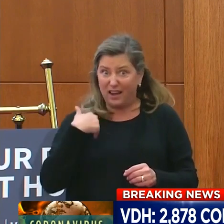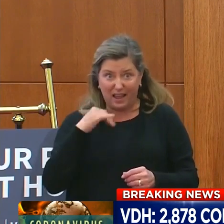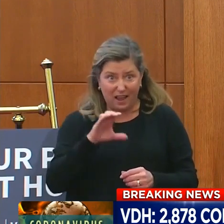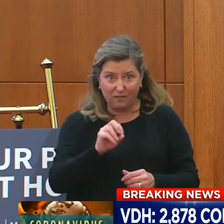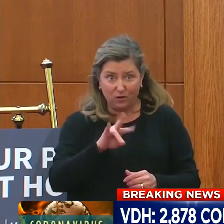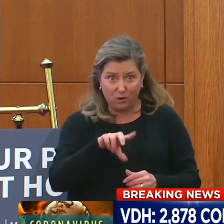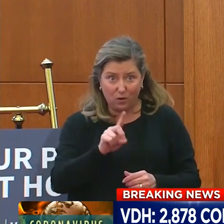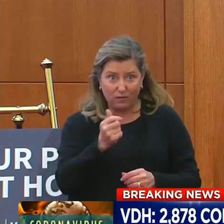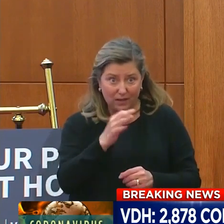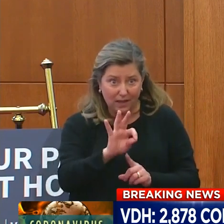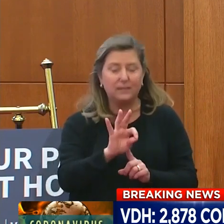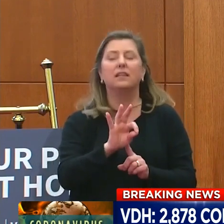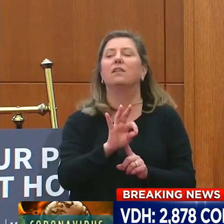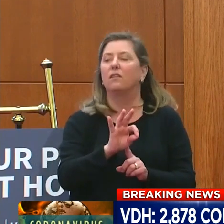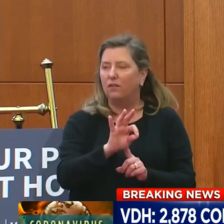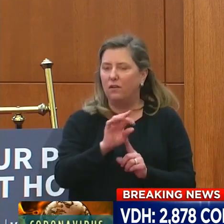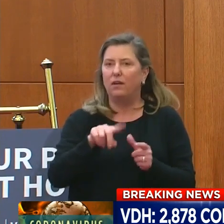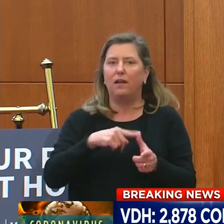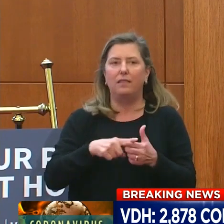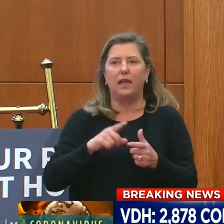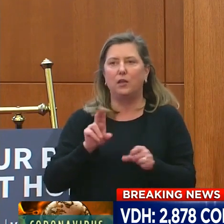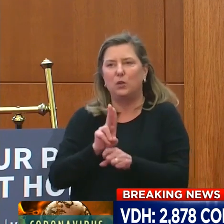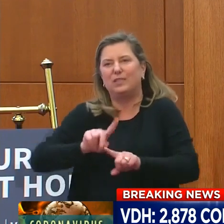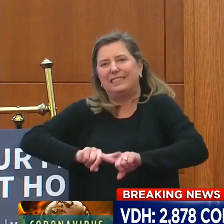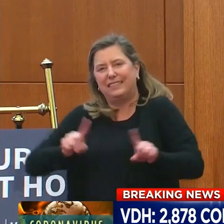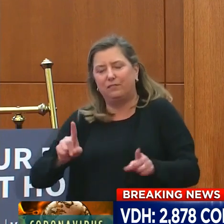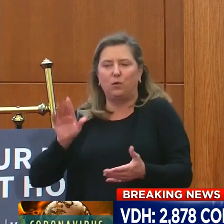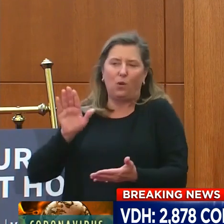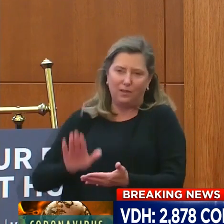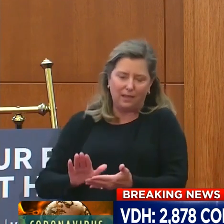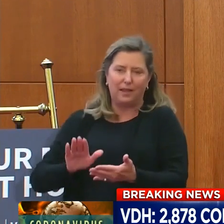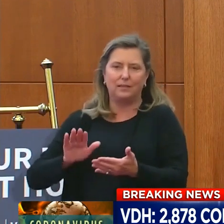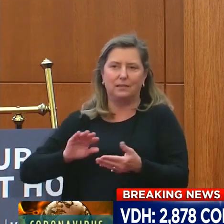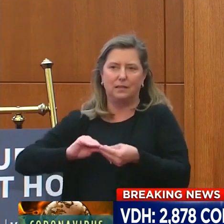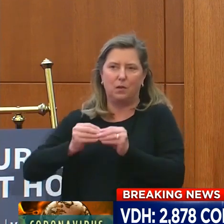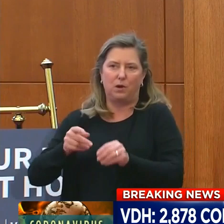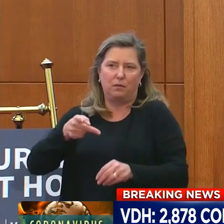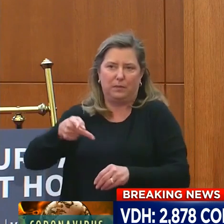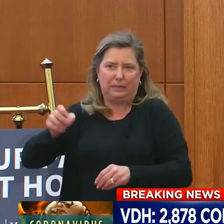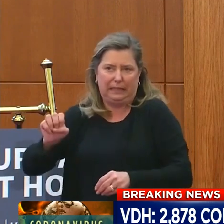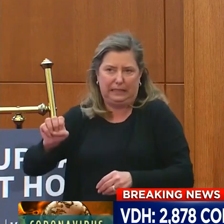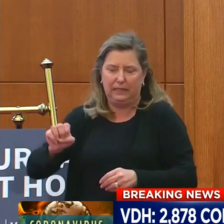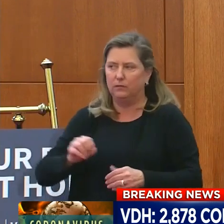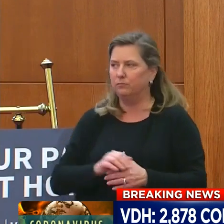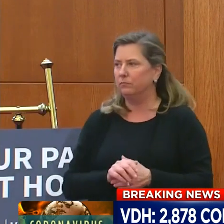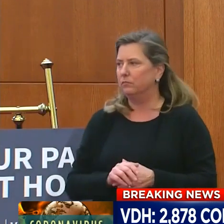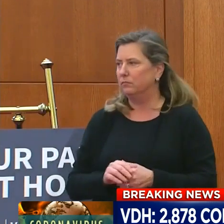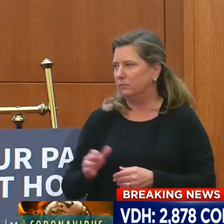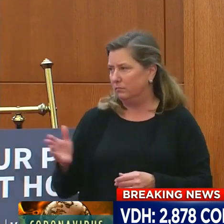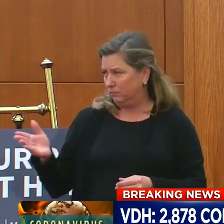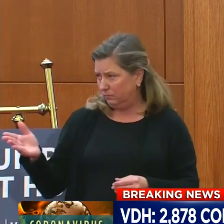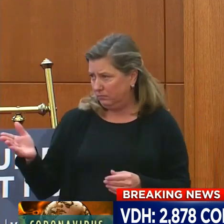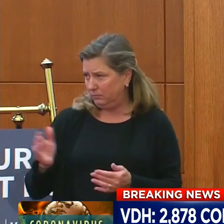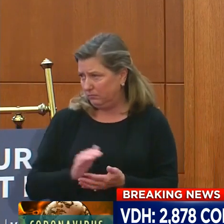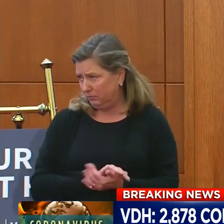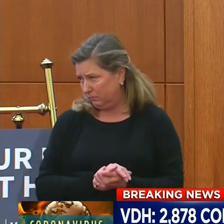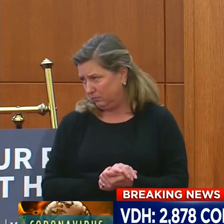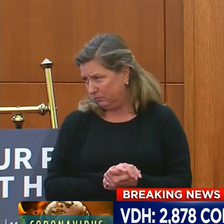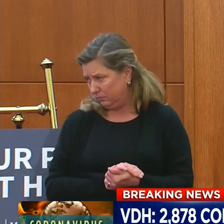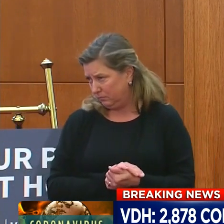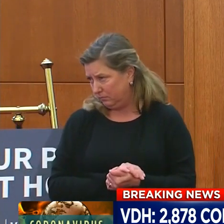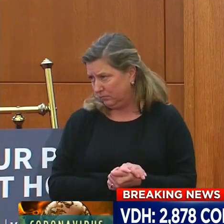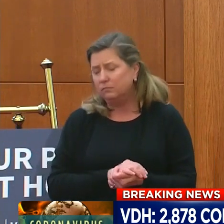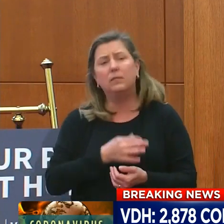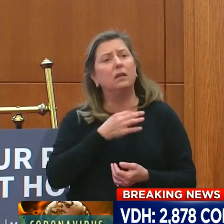all the PPE that the governor described last week. But is it still fair to say that there are the private labs